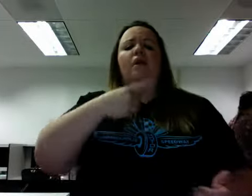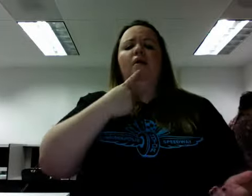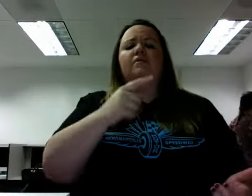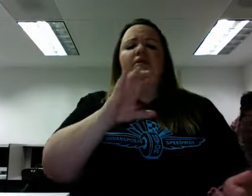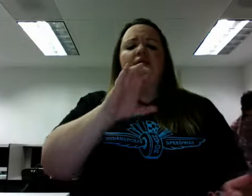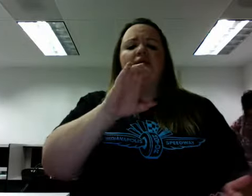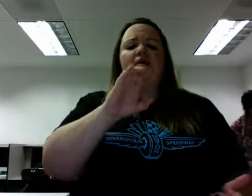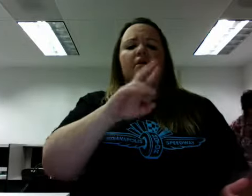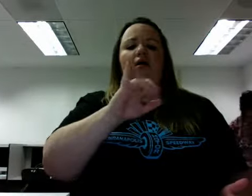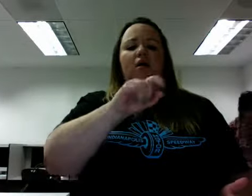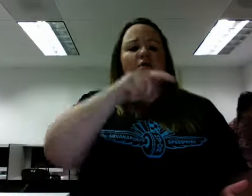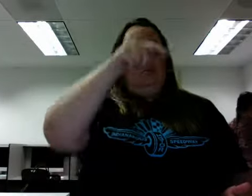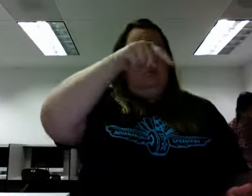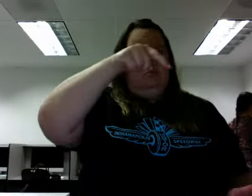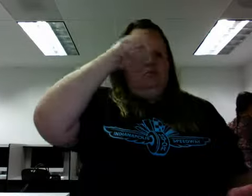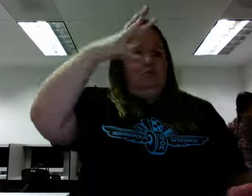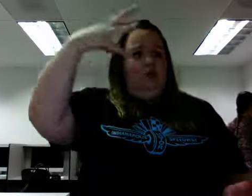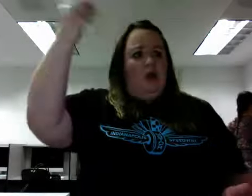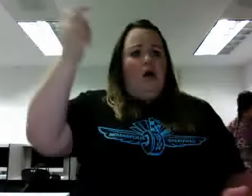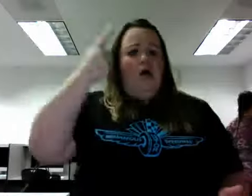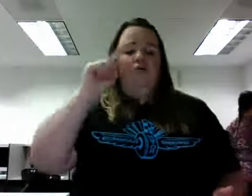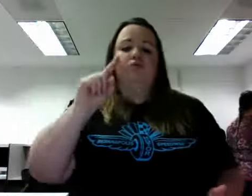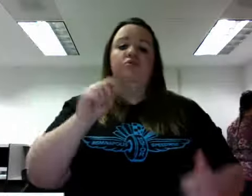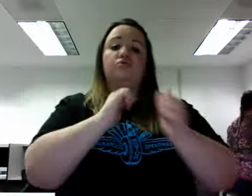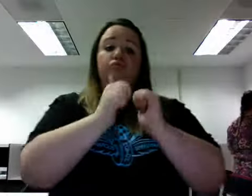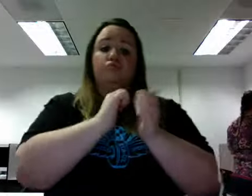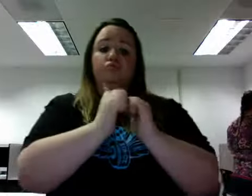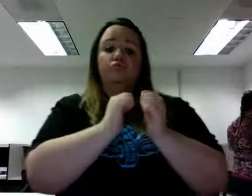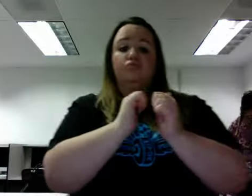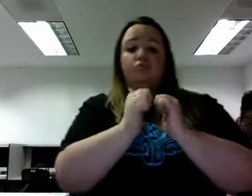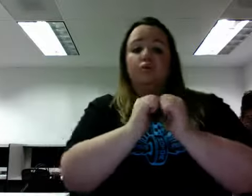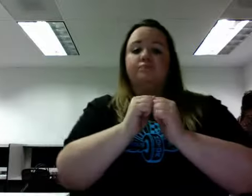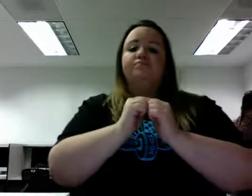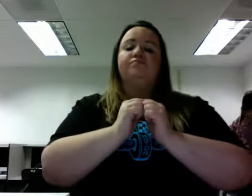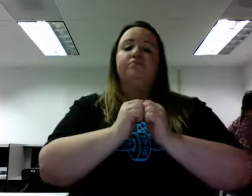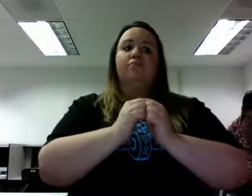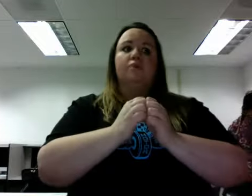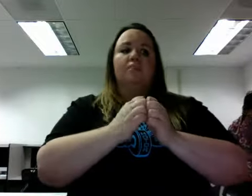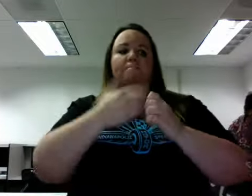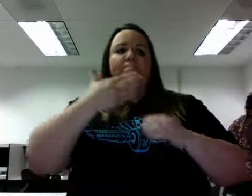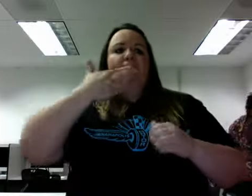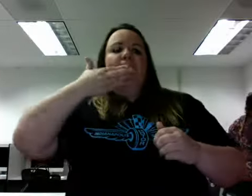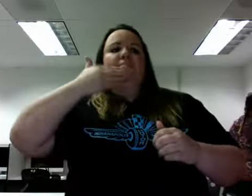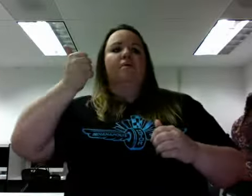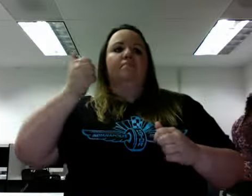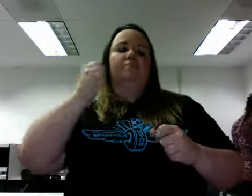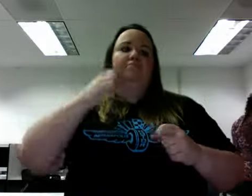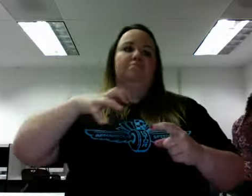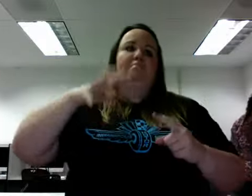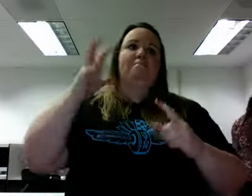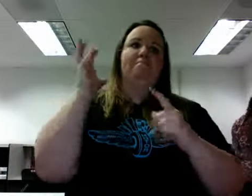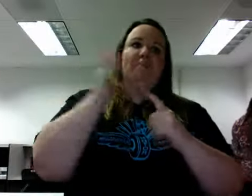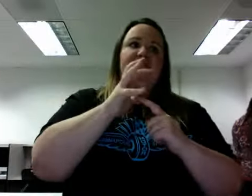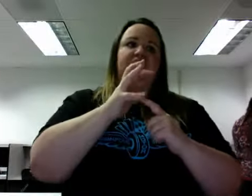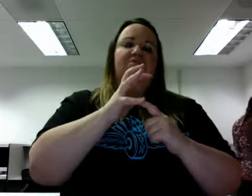track. Let's say Eric goes out for track. He becomes this great long jumper, and in during practice, he's running down the runway. He gets to the board. He's kind of stepping, going 1,